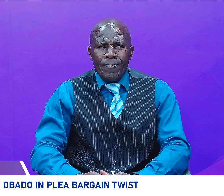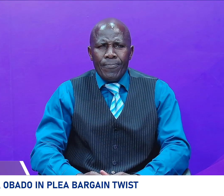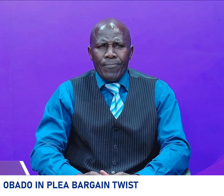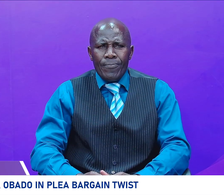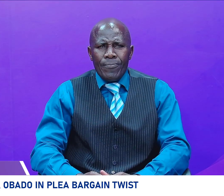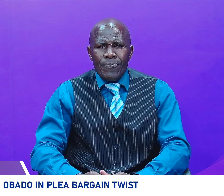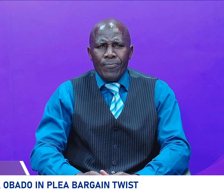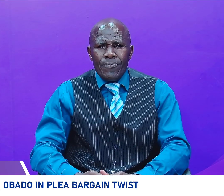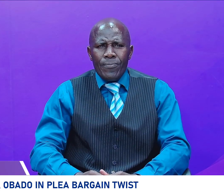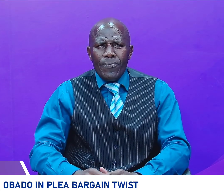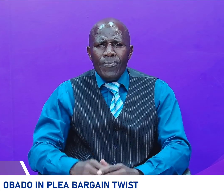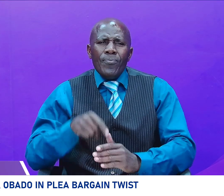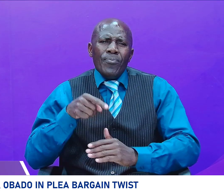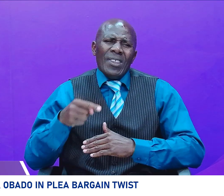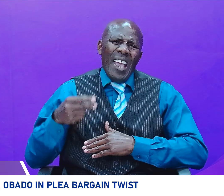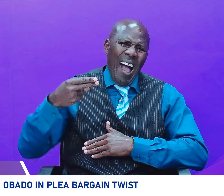On other news update, we have